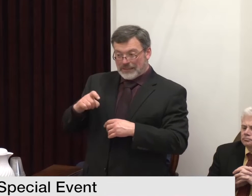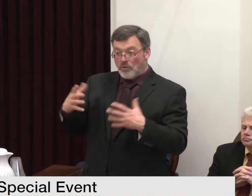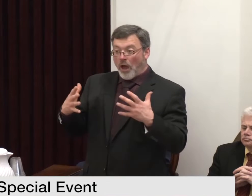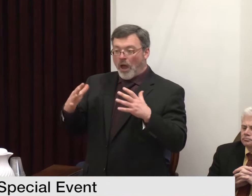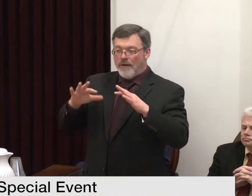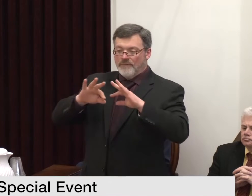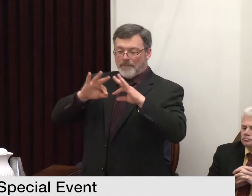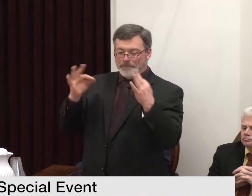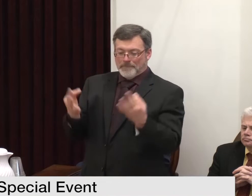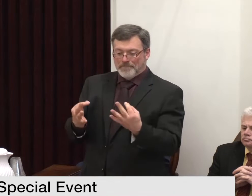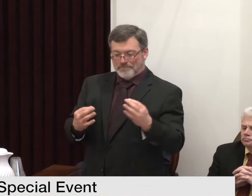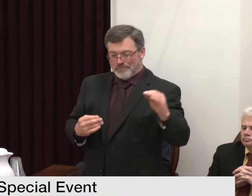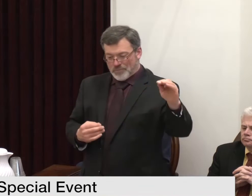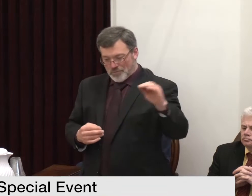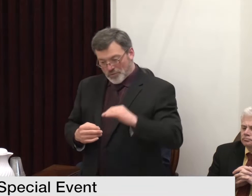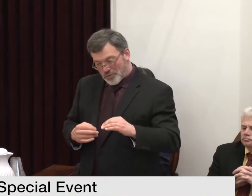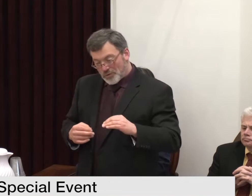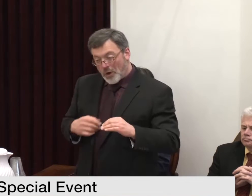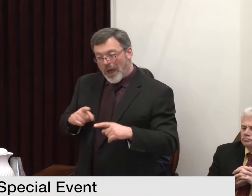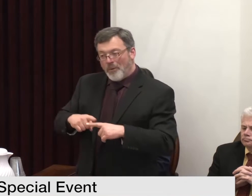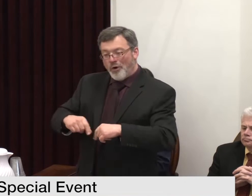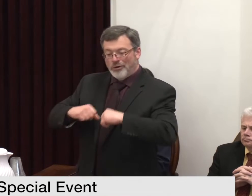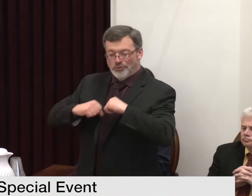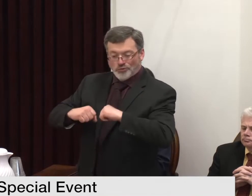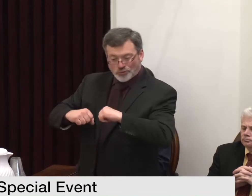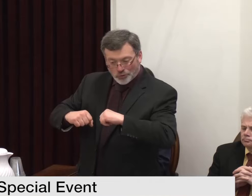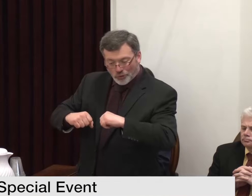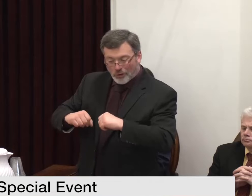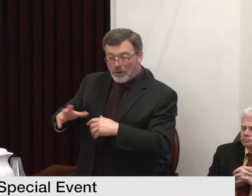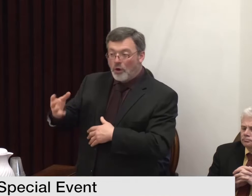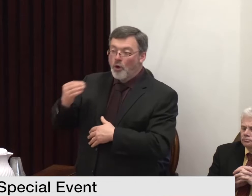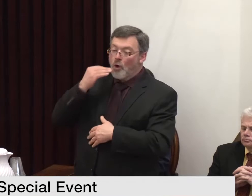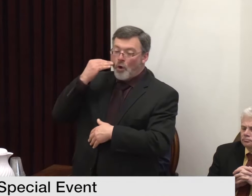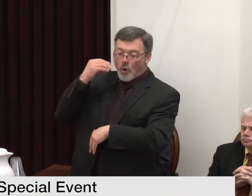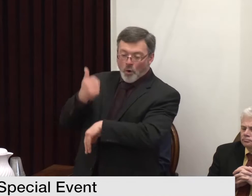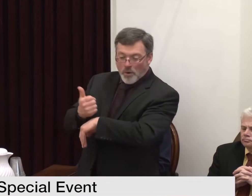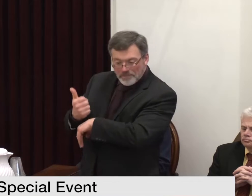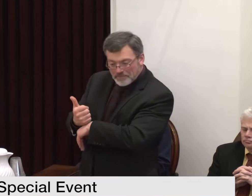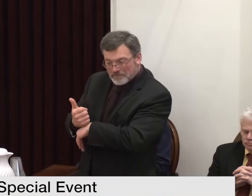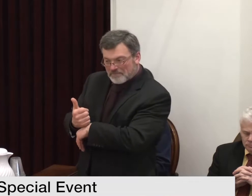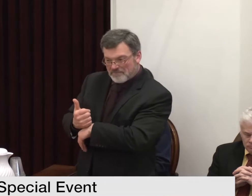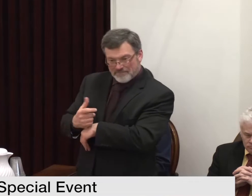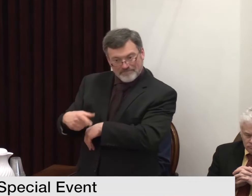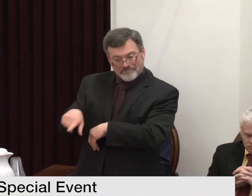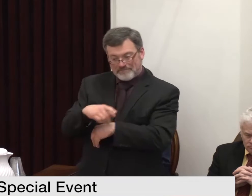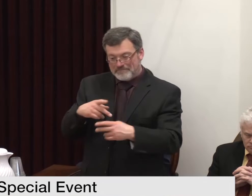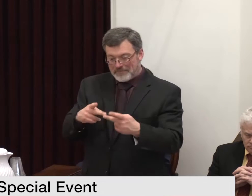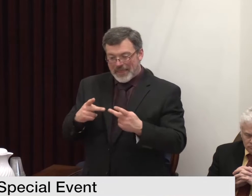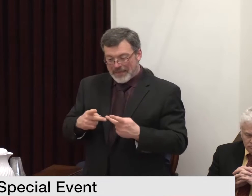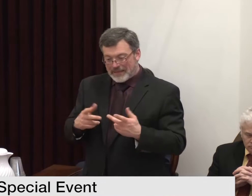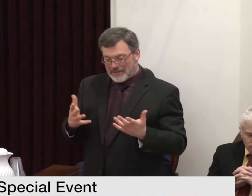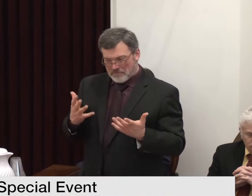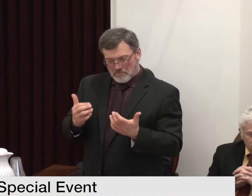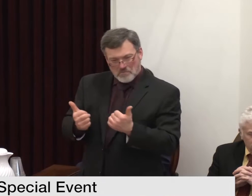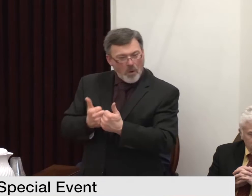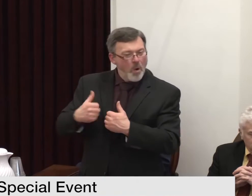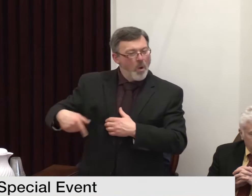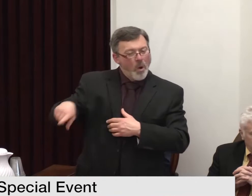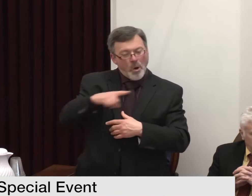stability of a good home in a vibrant neighborhood. Most of us agree we need to act on our housing